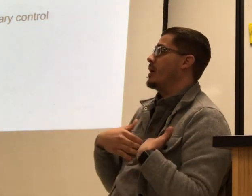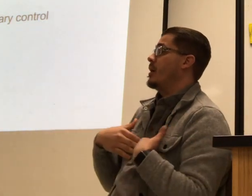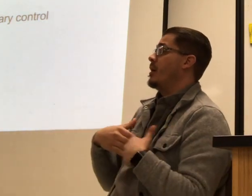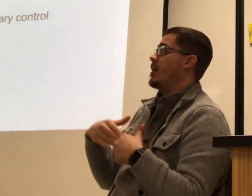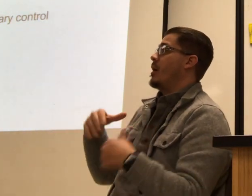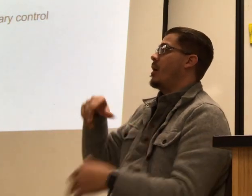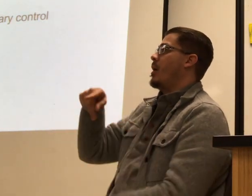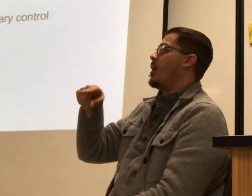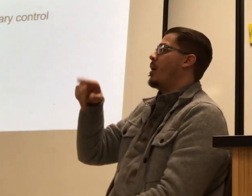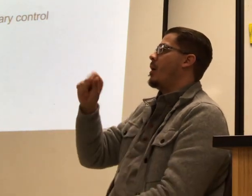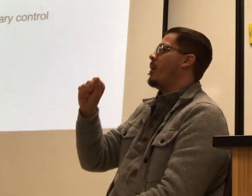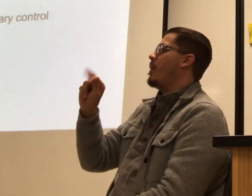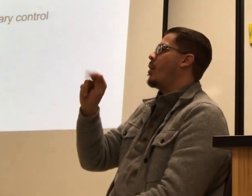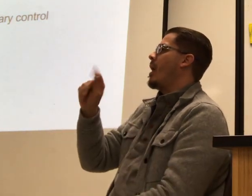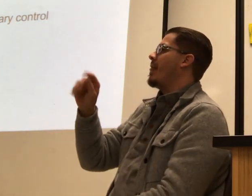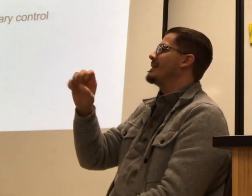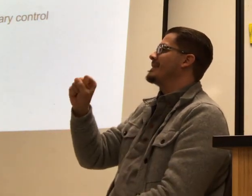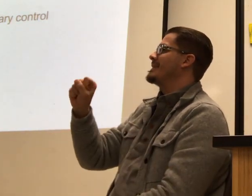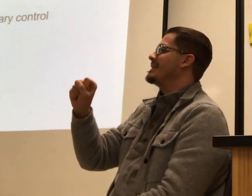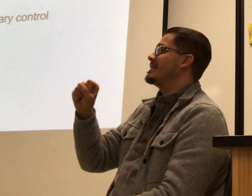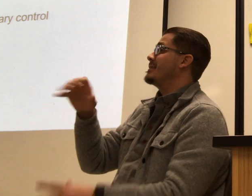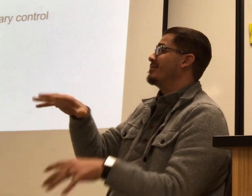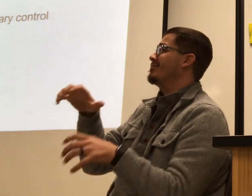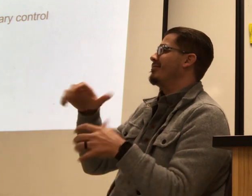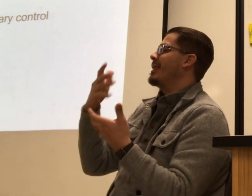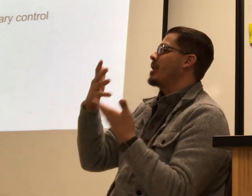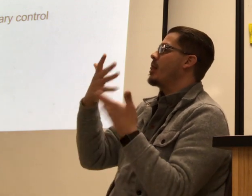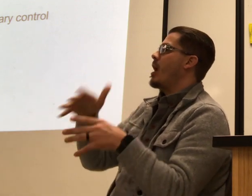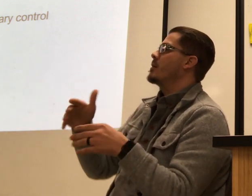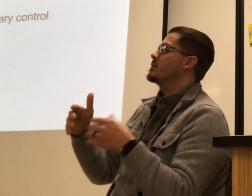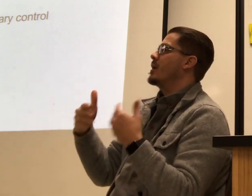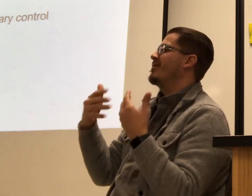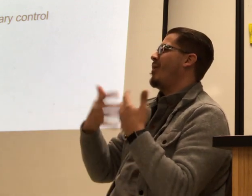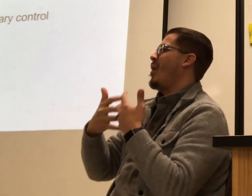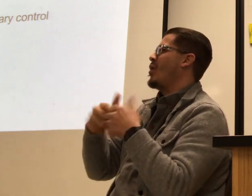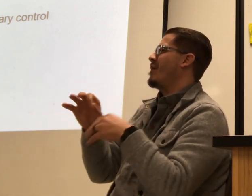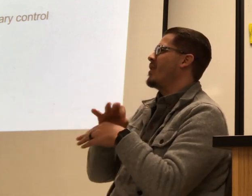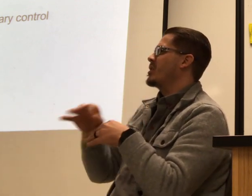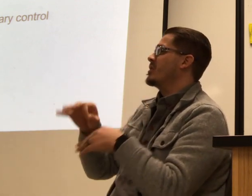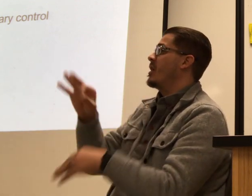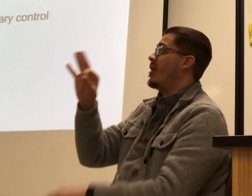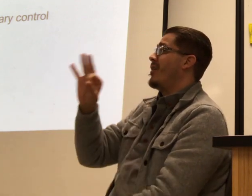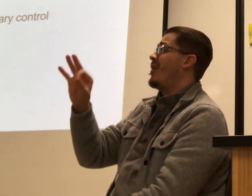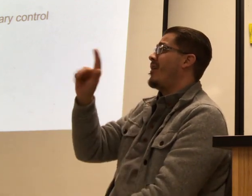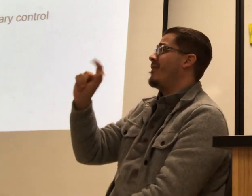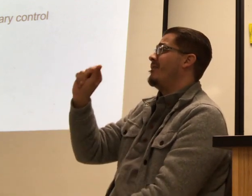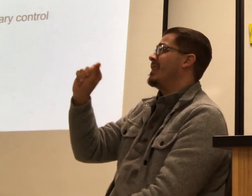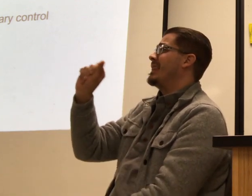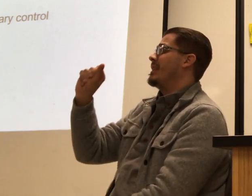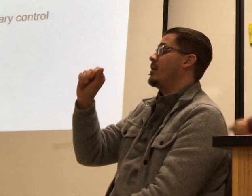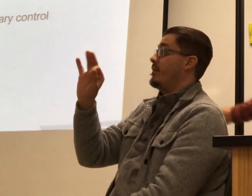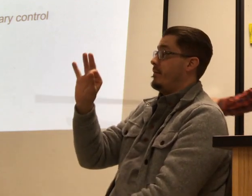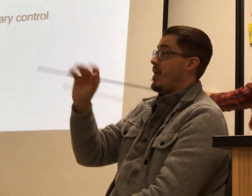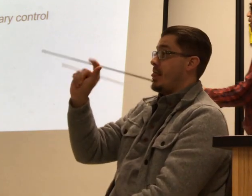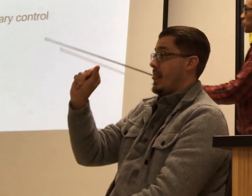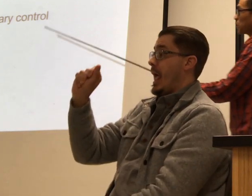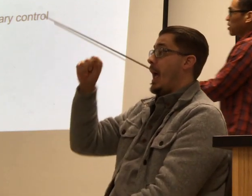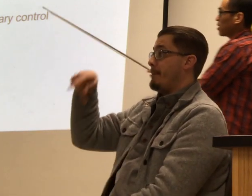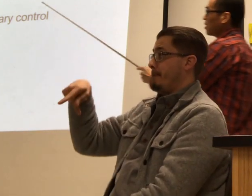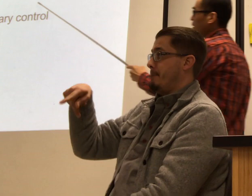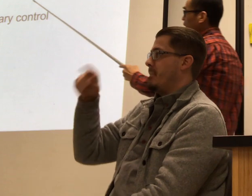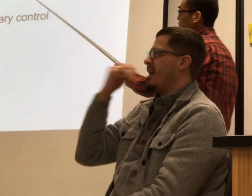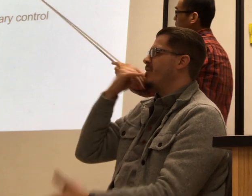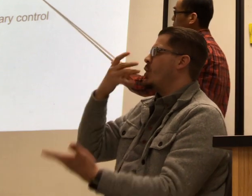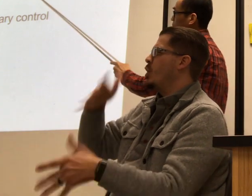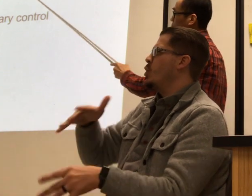Paralysis refers to a loss of motor function. An acronym called FLAP is a more descriptive term when you lose